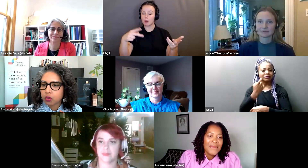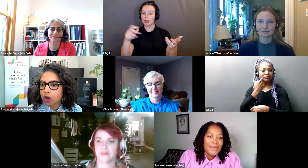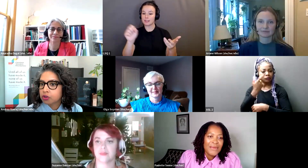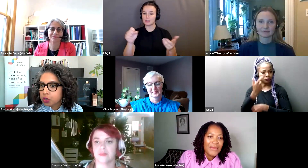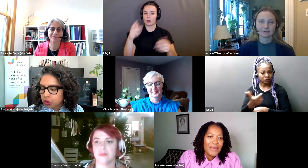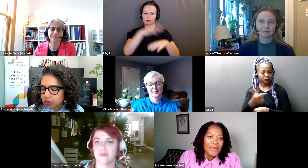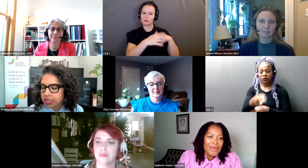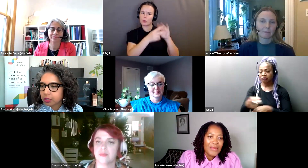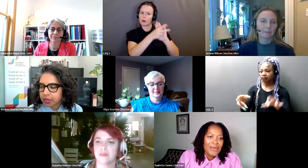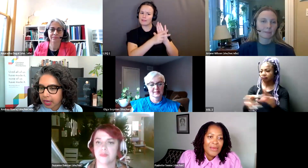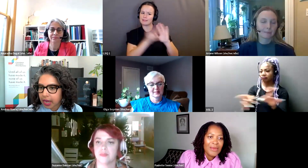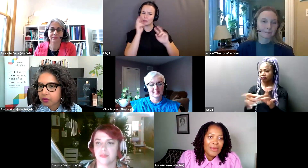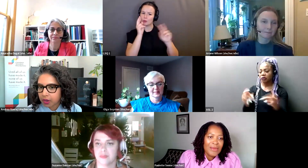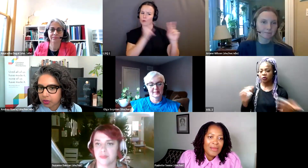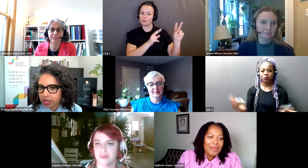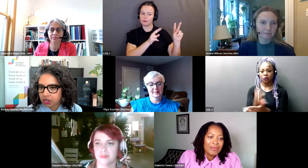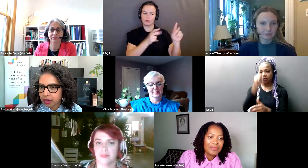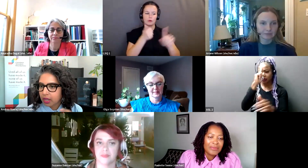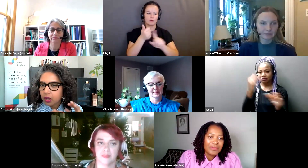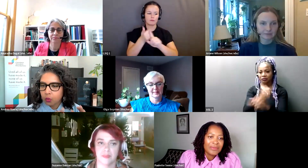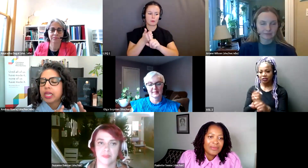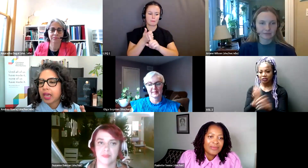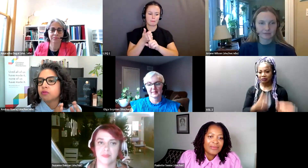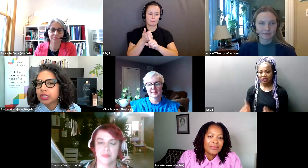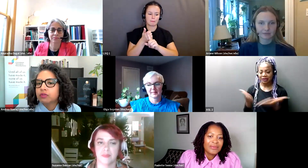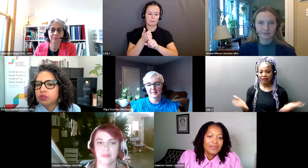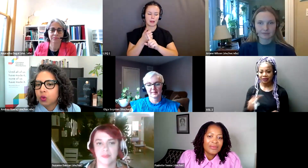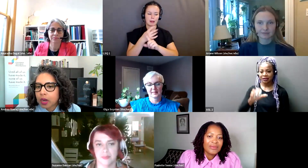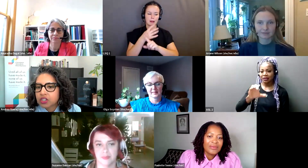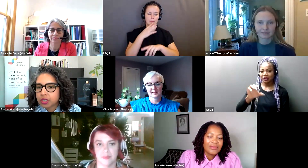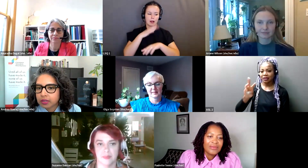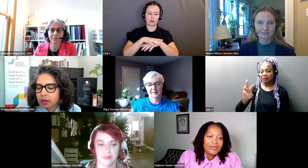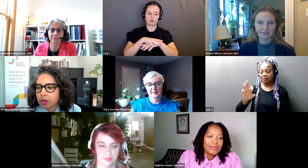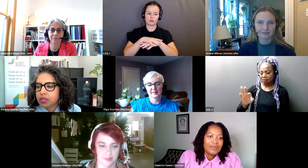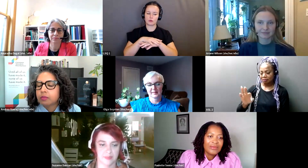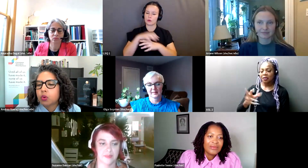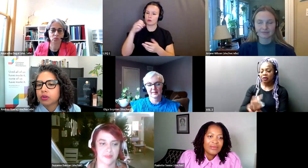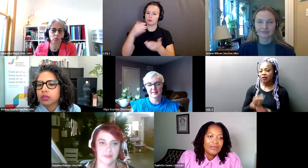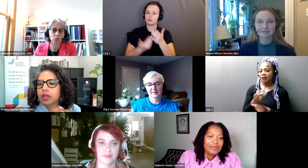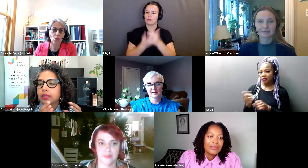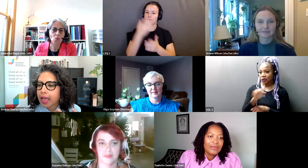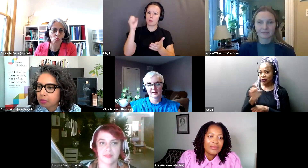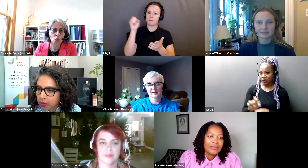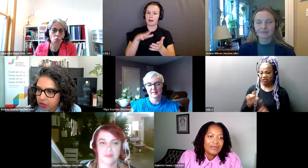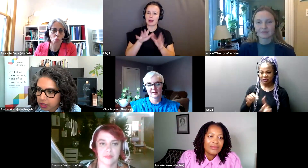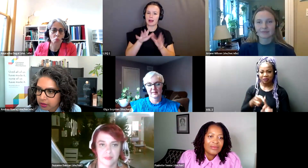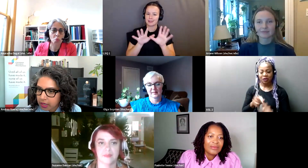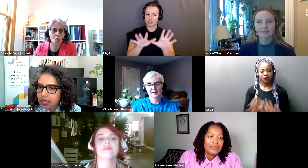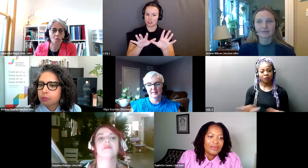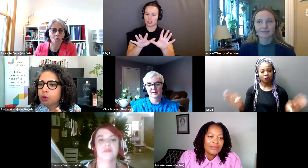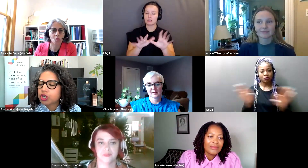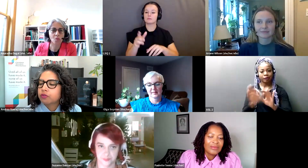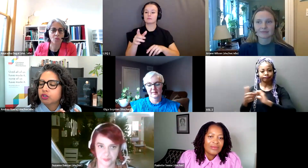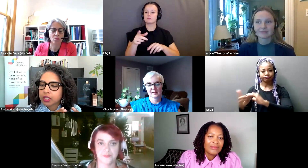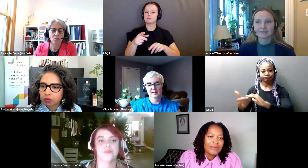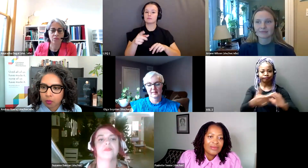spoke to our new strategic plan at the foundation. We have received a few questions about the importance of collaboration